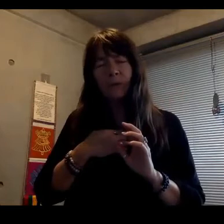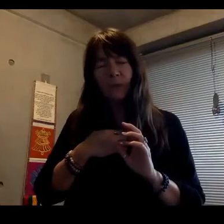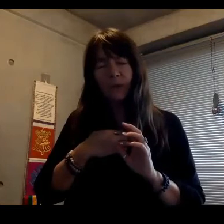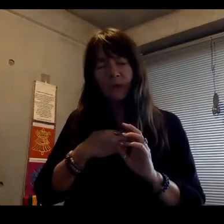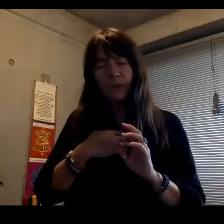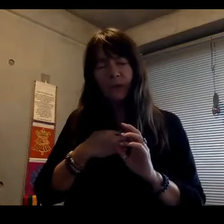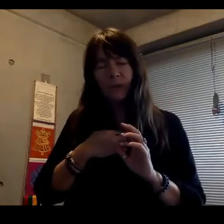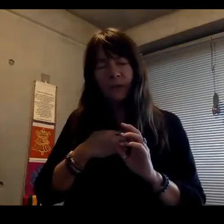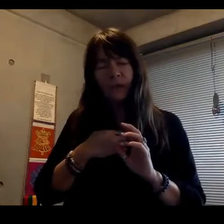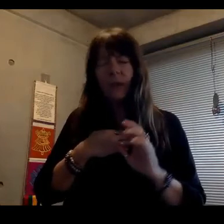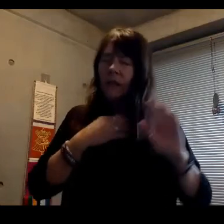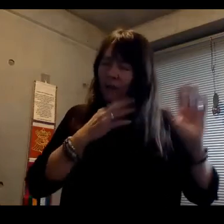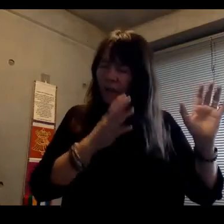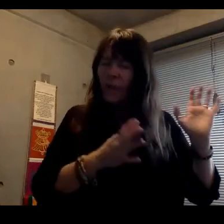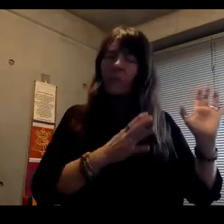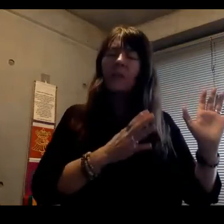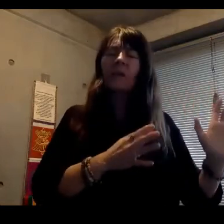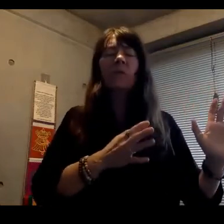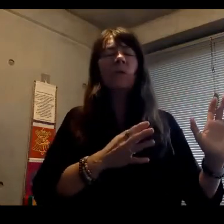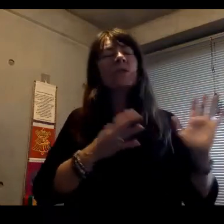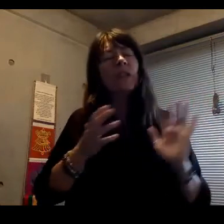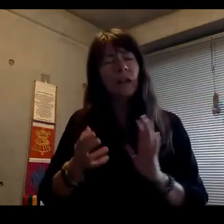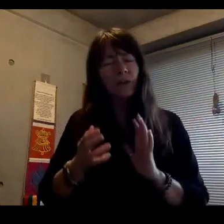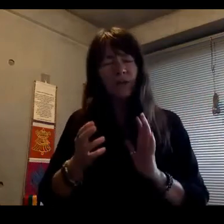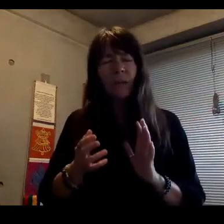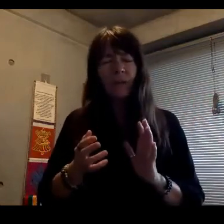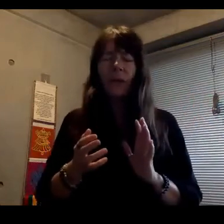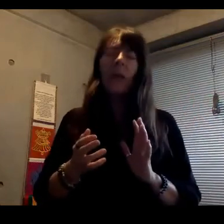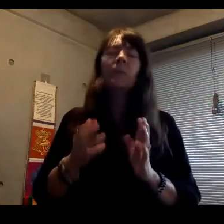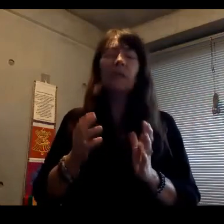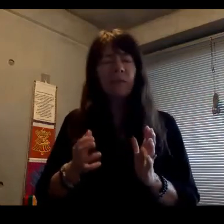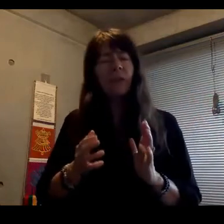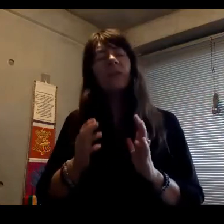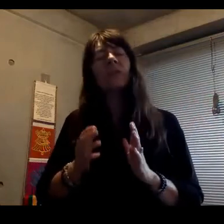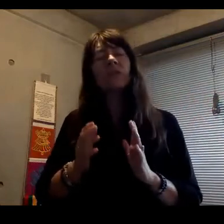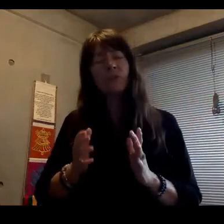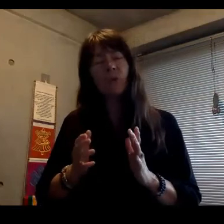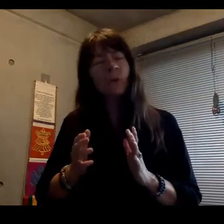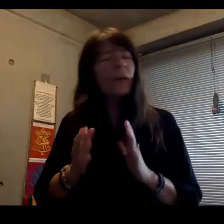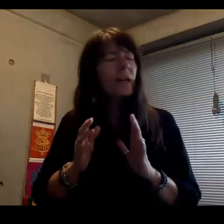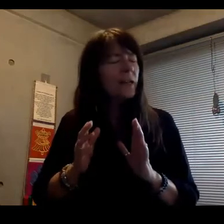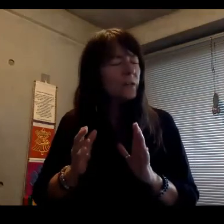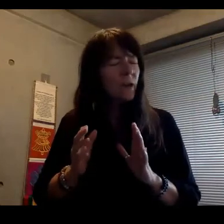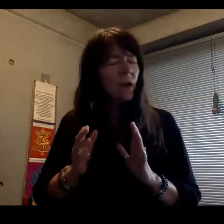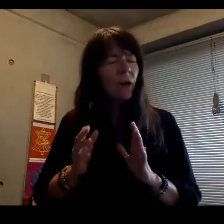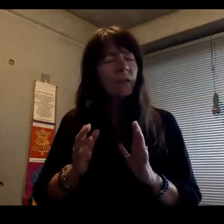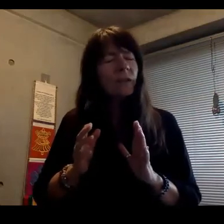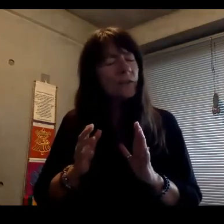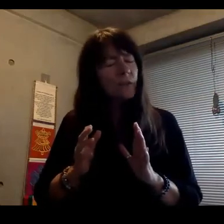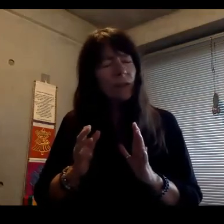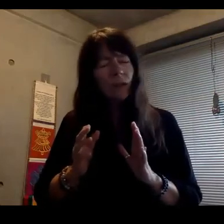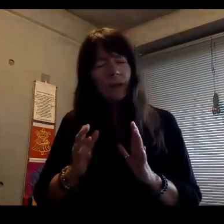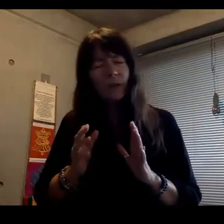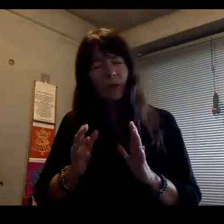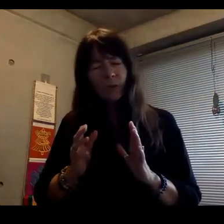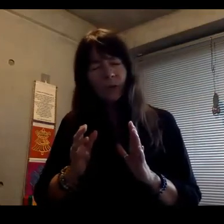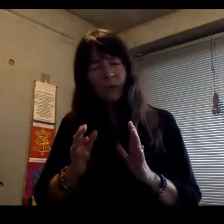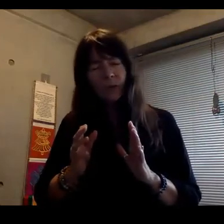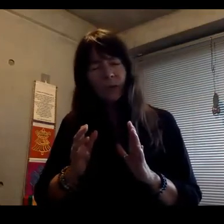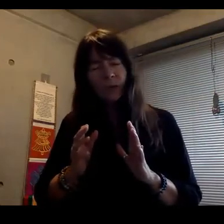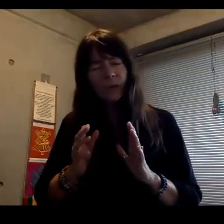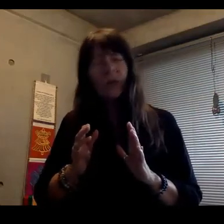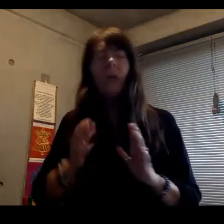your truth is. If the outside force tell you something, believe this is the truth, it is not necessarily the